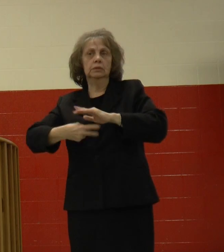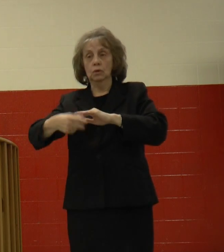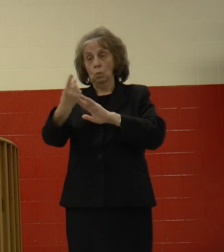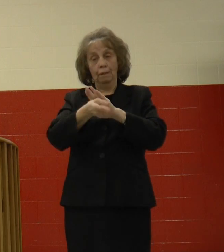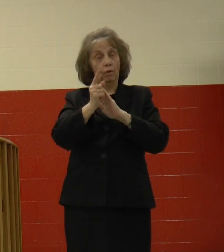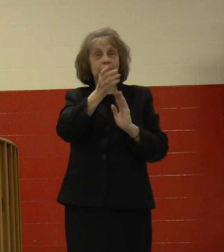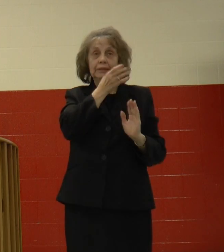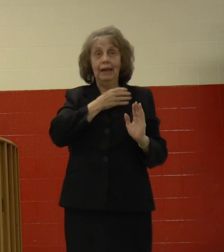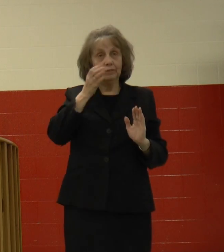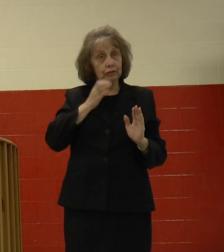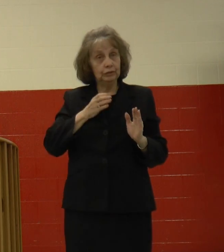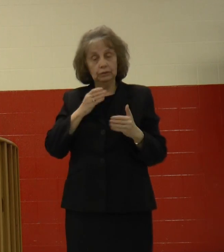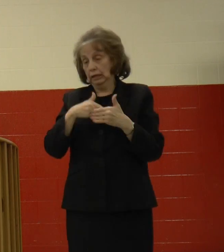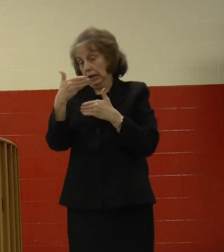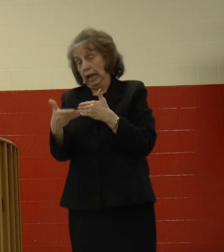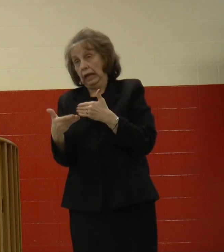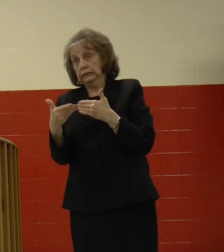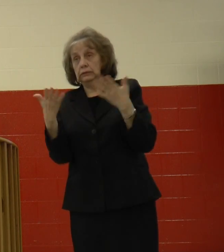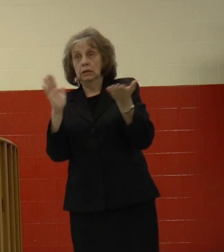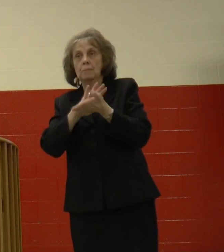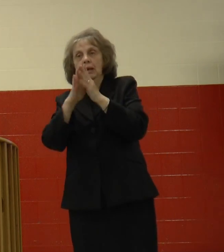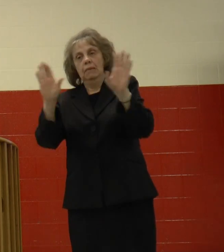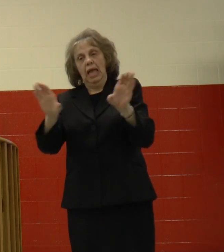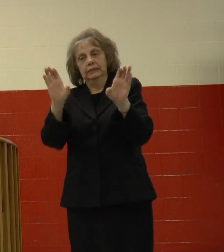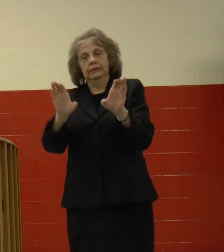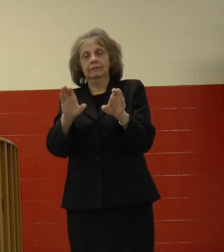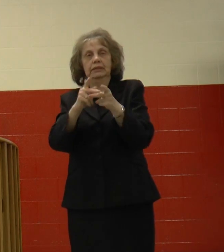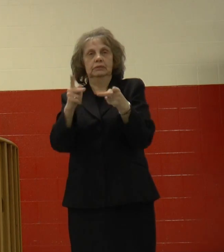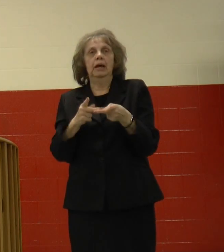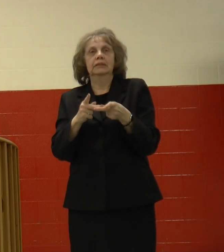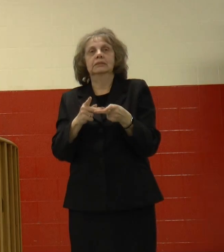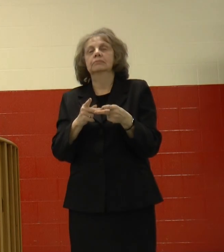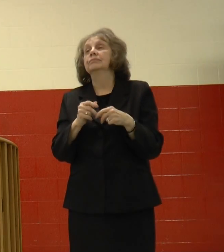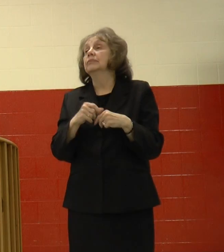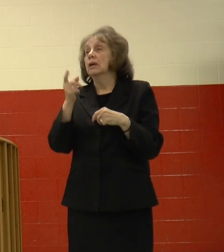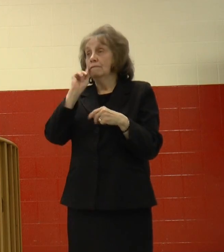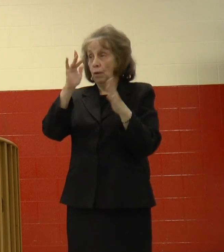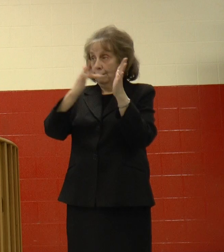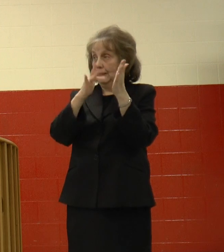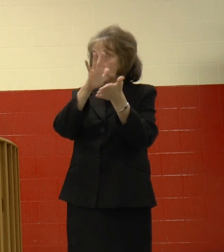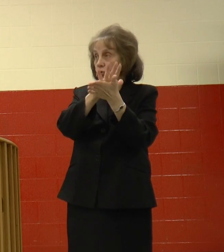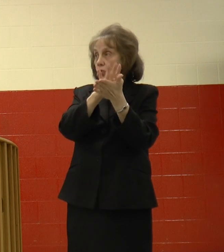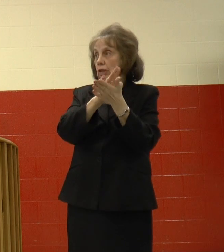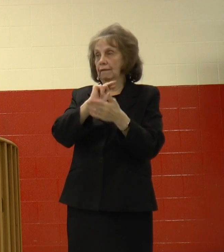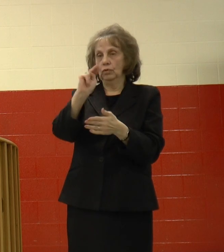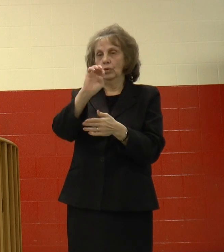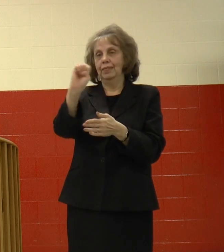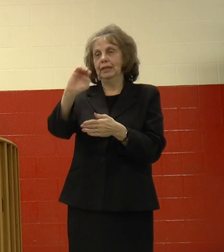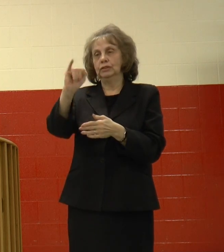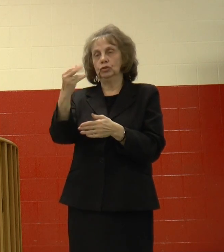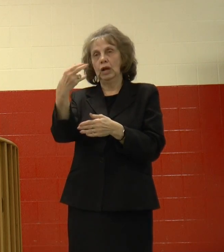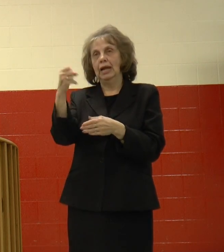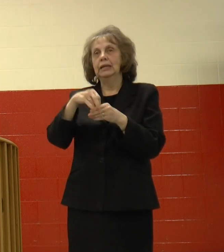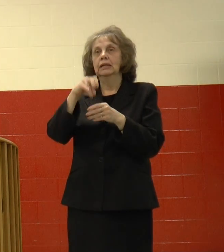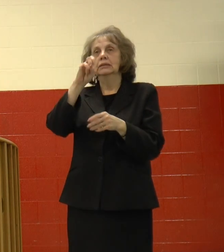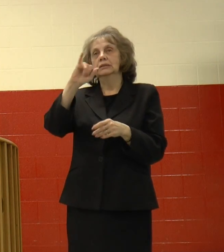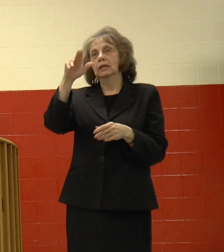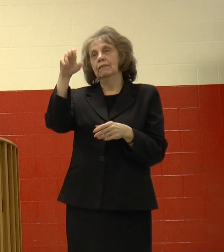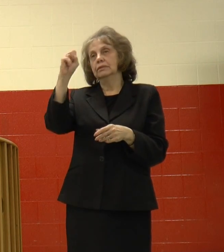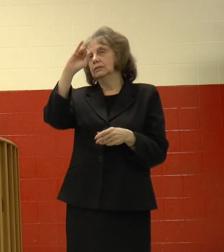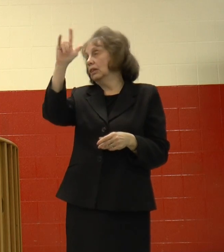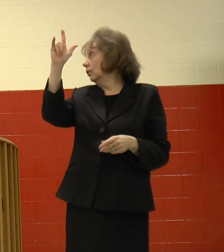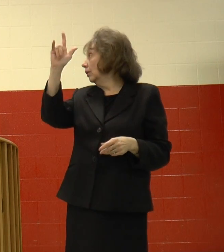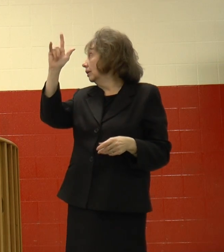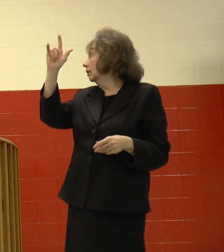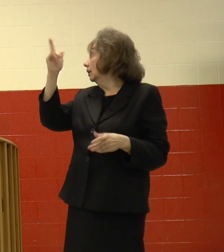a cafeteria, the next it's an activity space. In terms of middle schools, there's the Northeast Junior High in Silvis, Illinois.